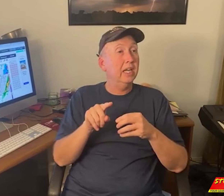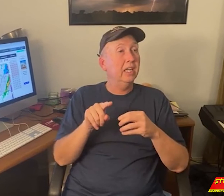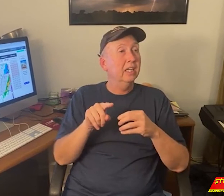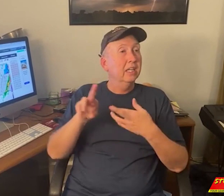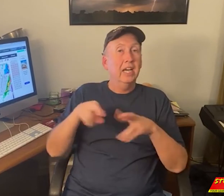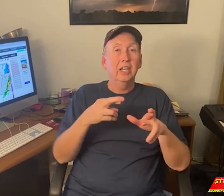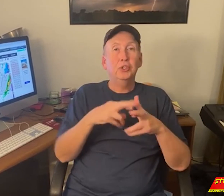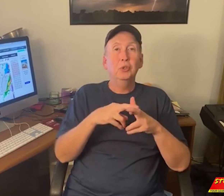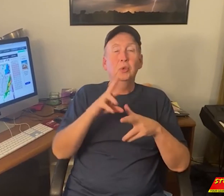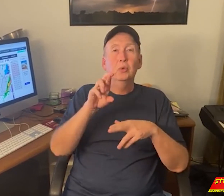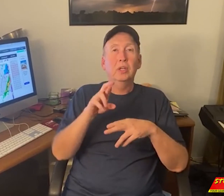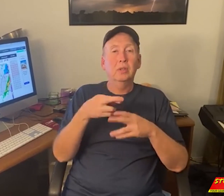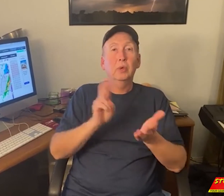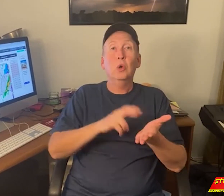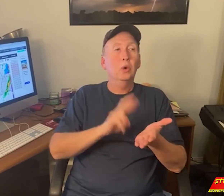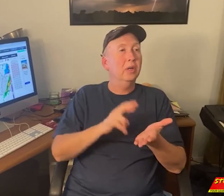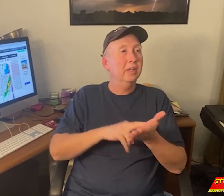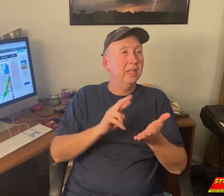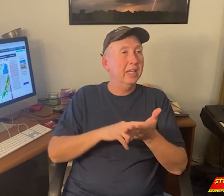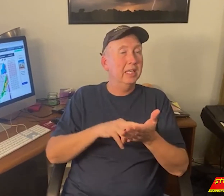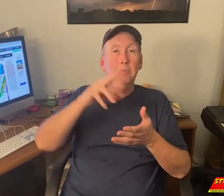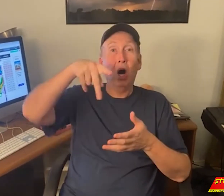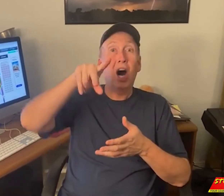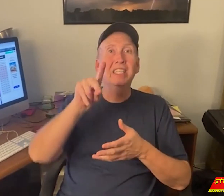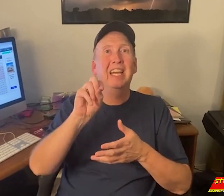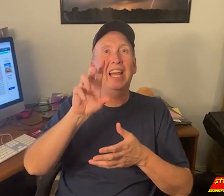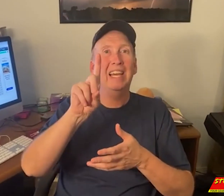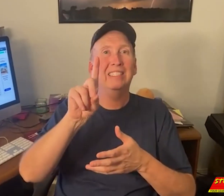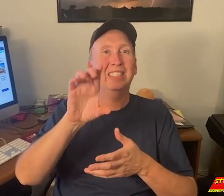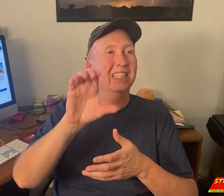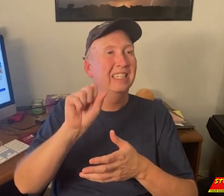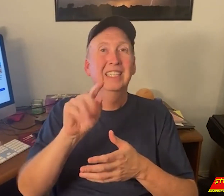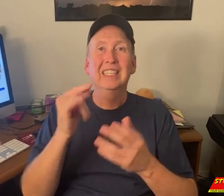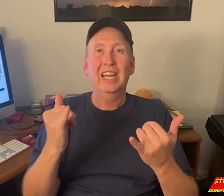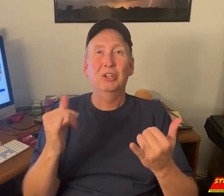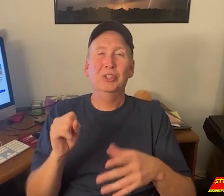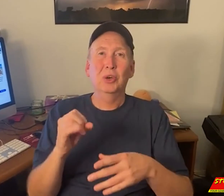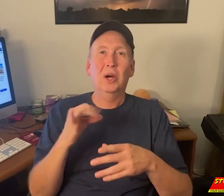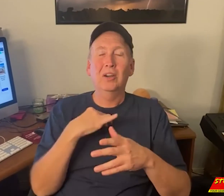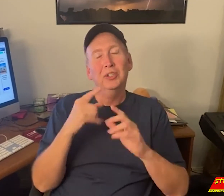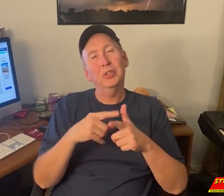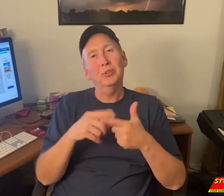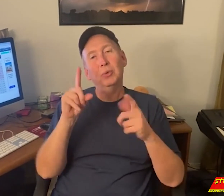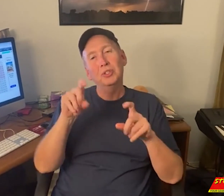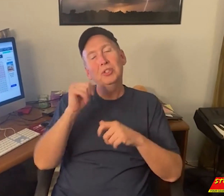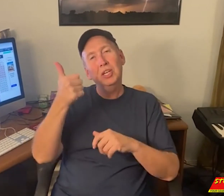ready to record the podcast now, so I'll get to those questions later on.